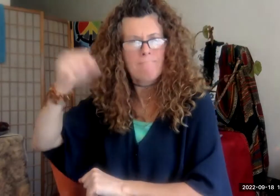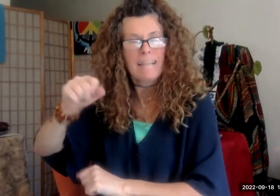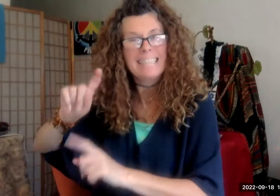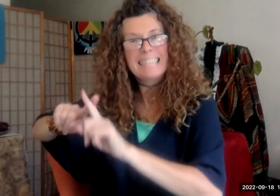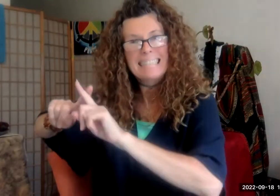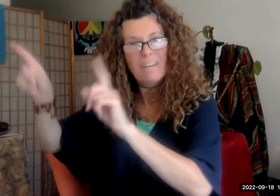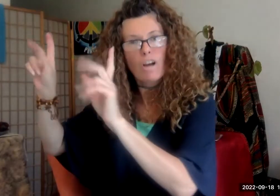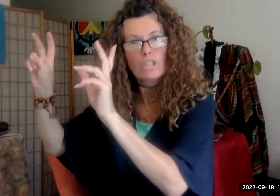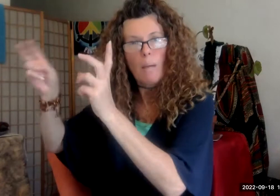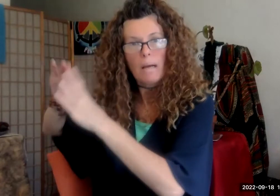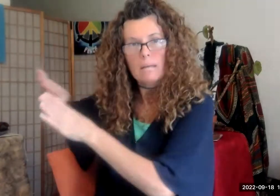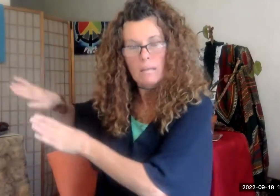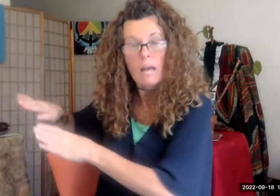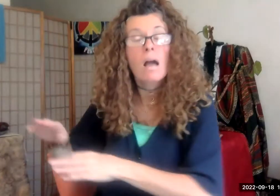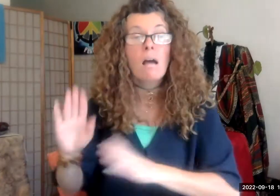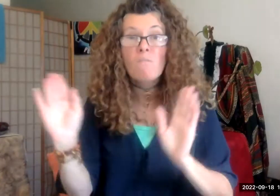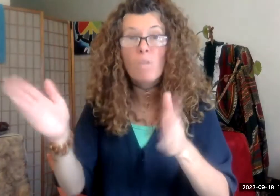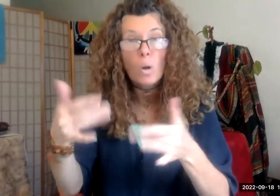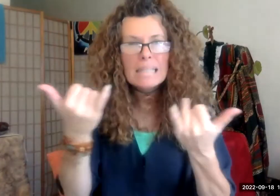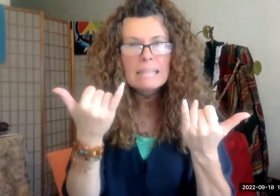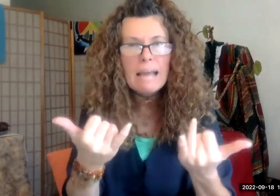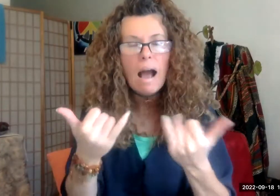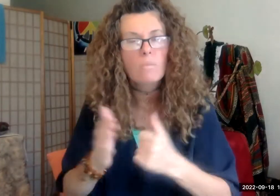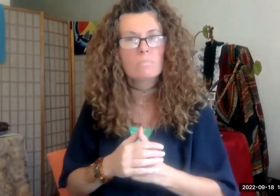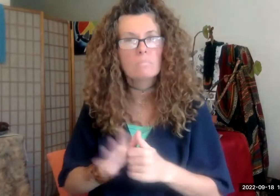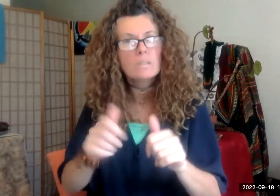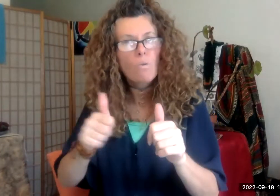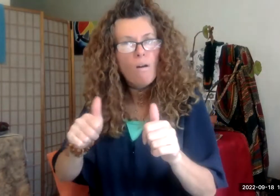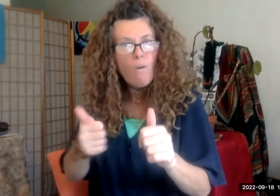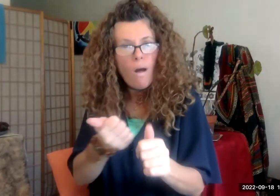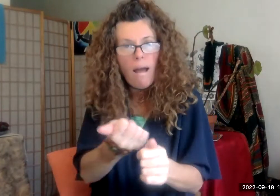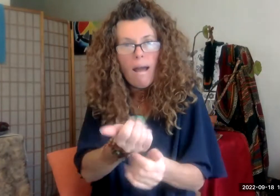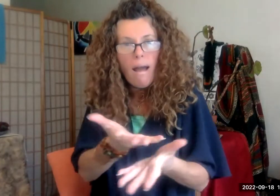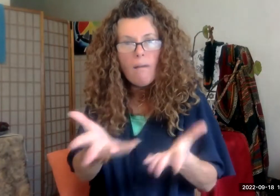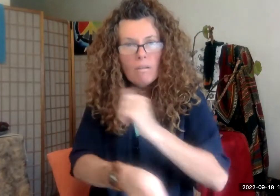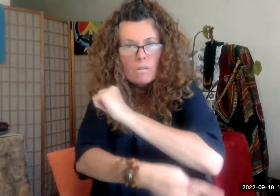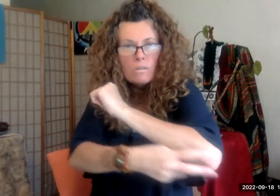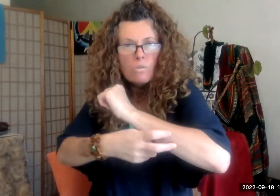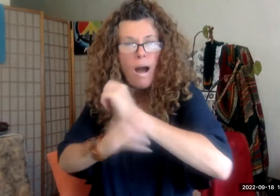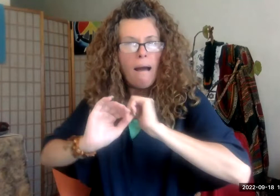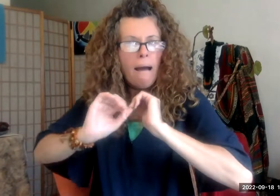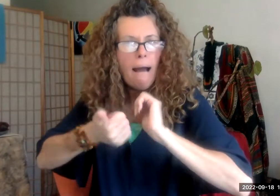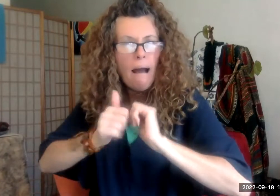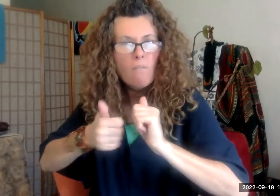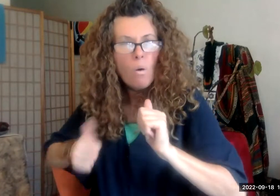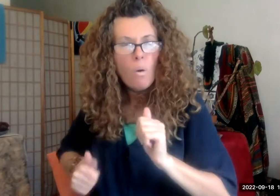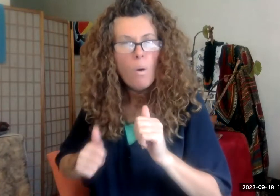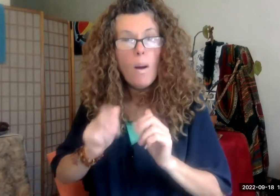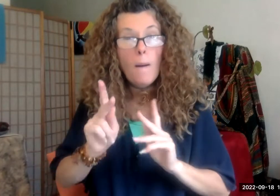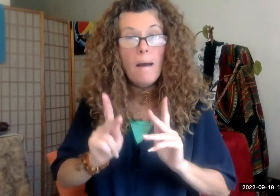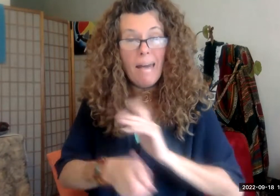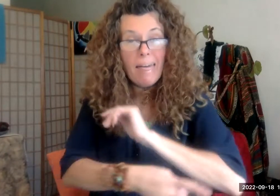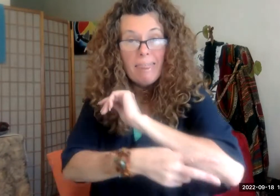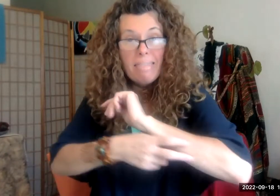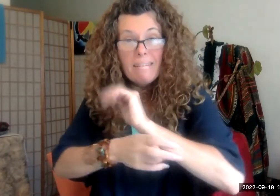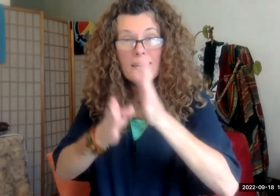a different podcast. What I'm focused on here is how to avoid having everything stolen, because thieves are going to become more